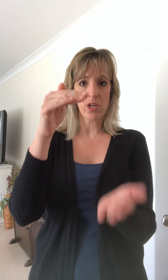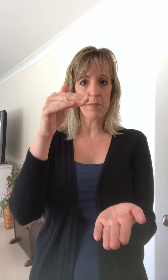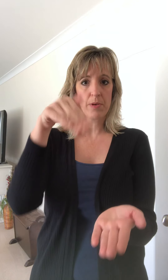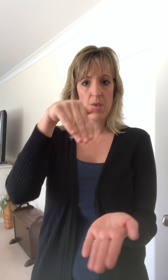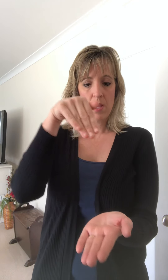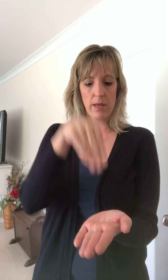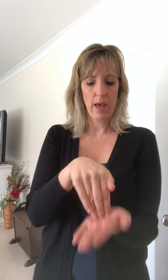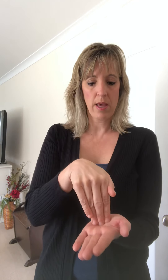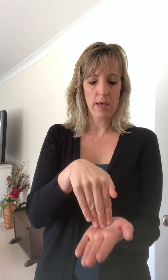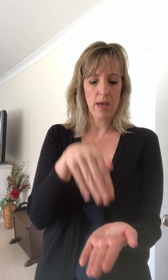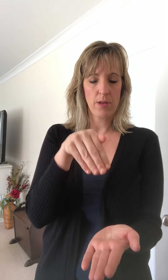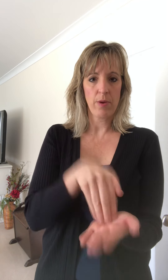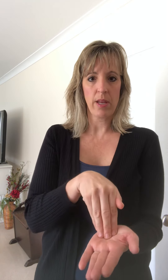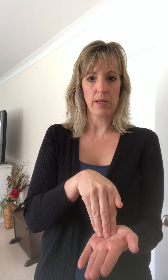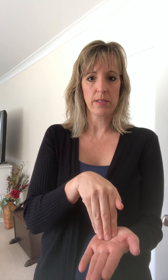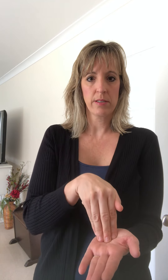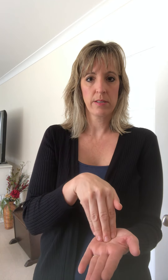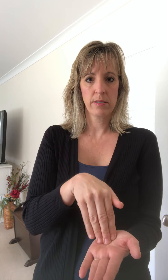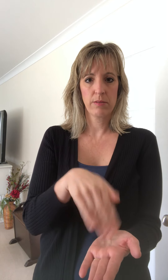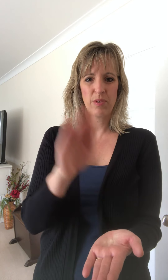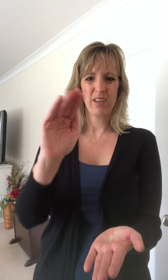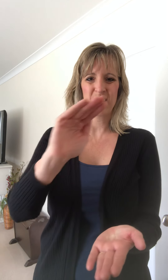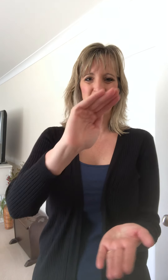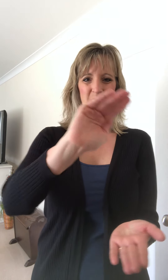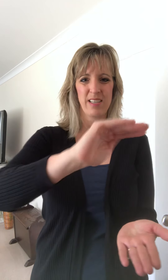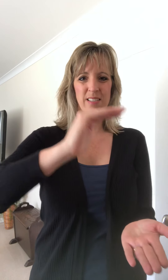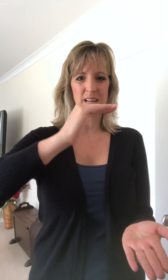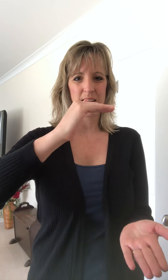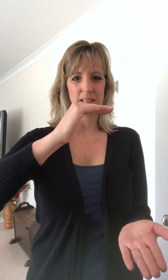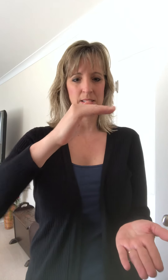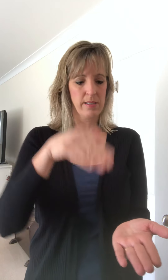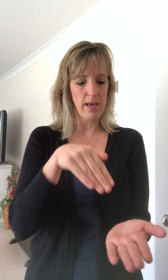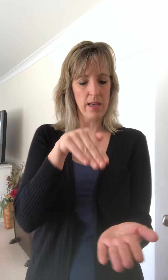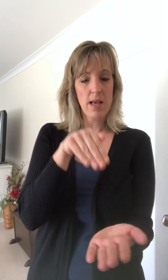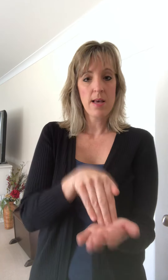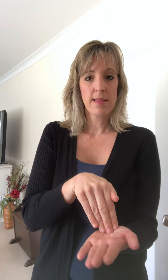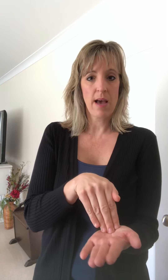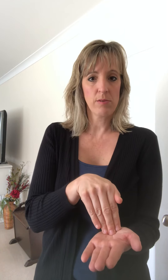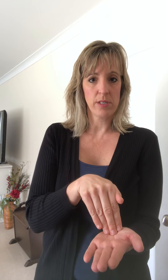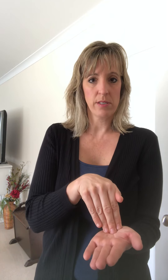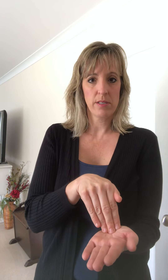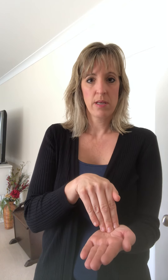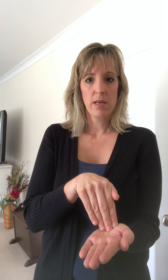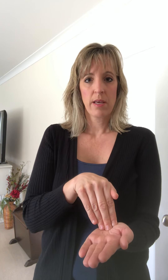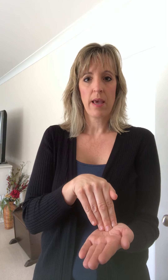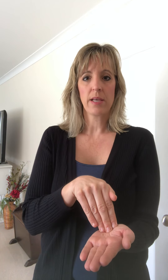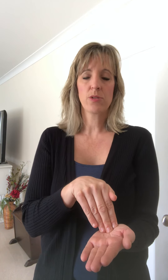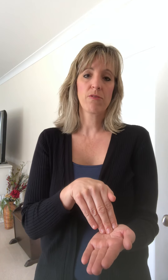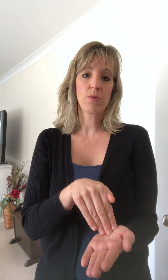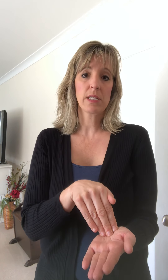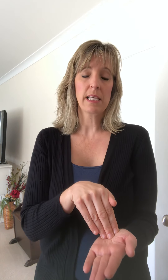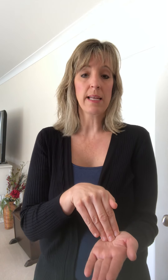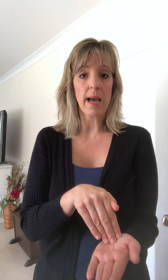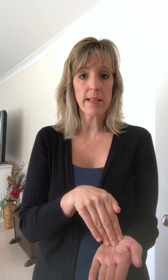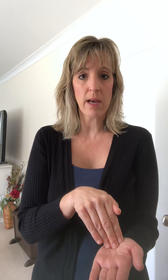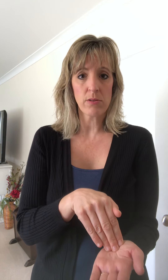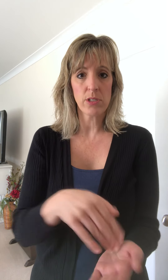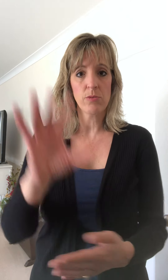shape, okay, and you hit it. Well, it's kind of like this, okay, 1,000. Okay, so if you want to say 9,000, you would